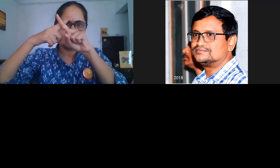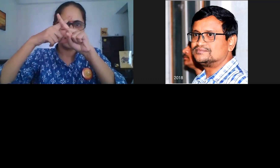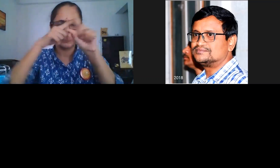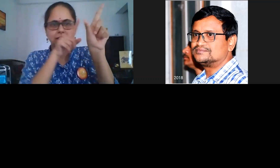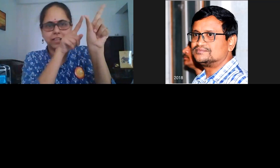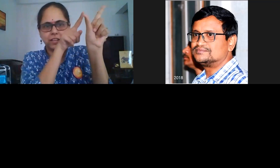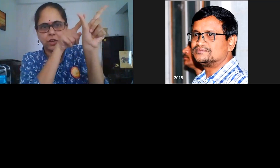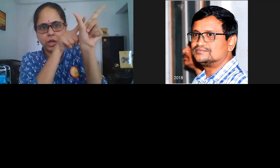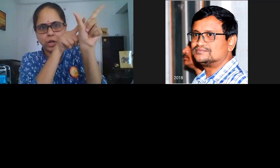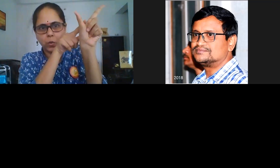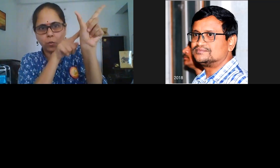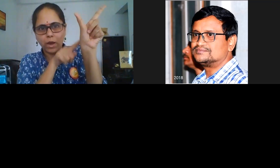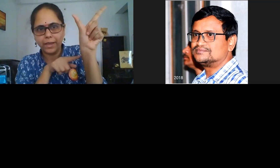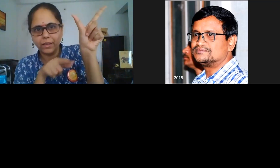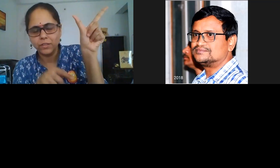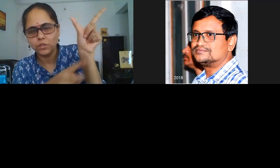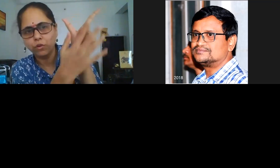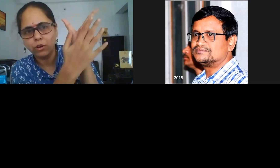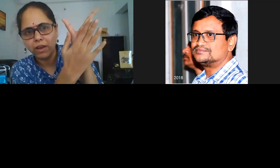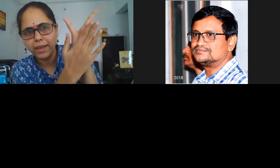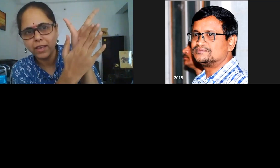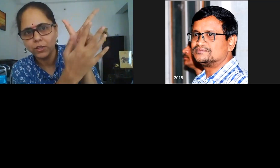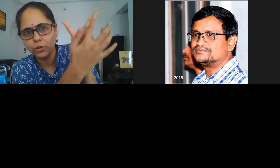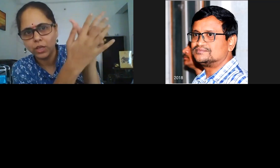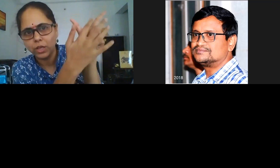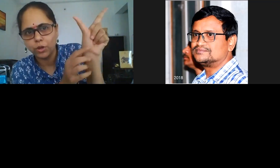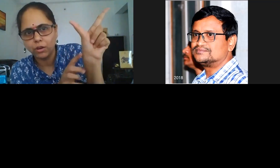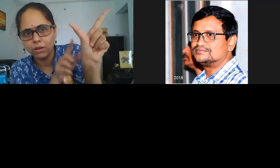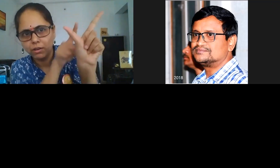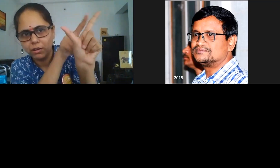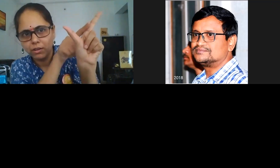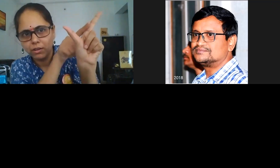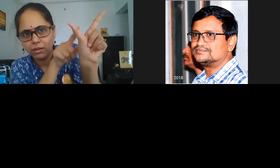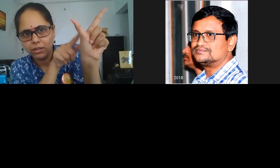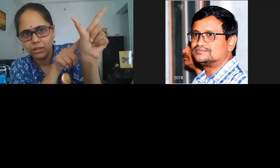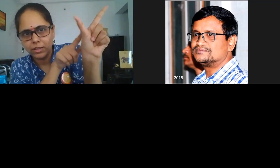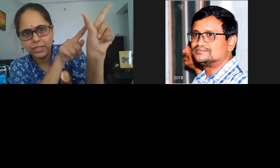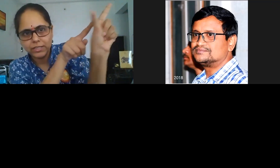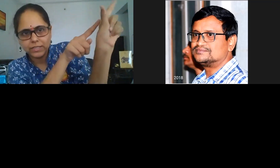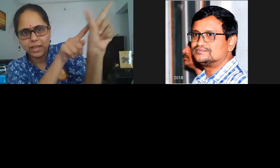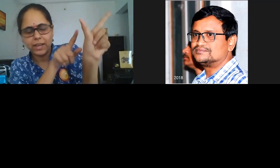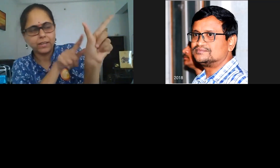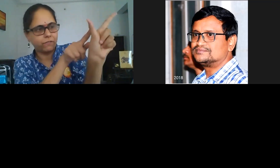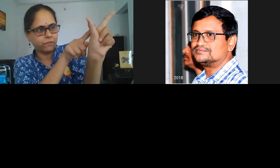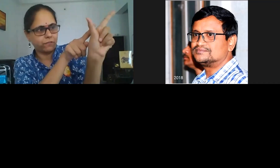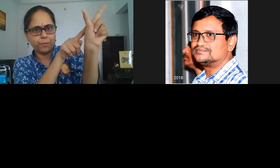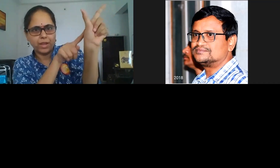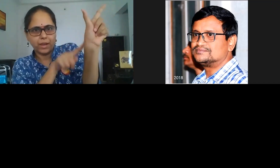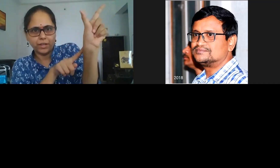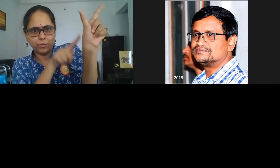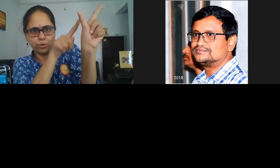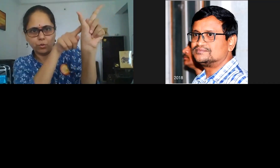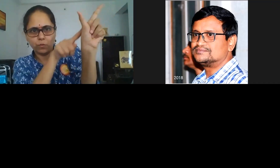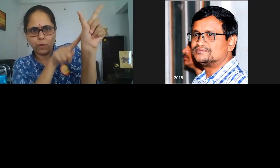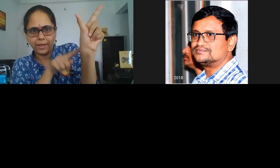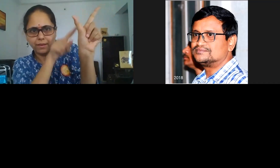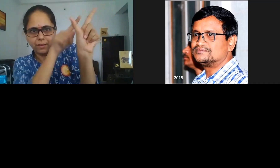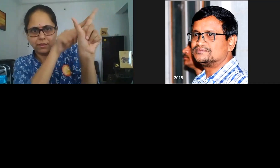X Y. So for Y, you keep your this, and from behind you do Y,